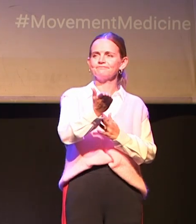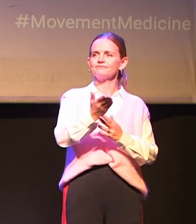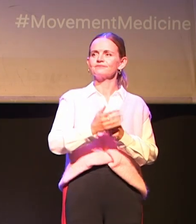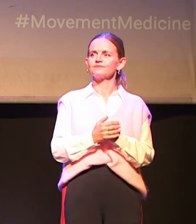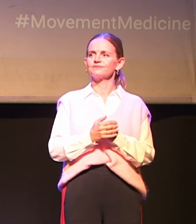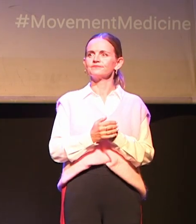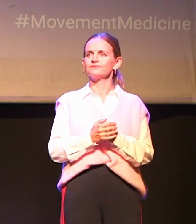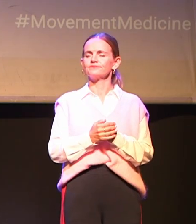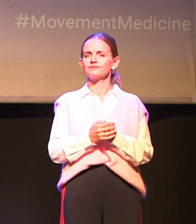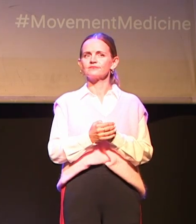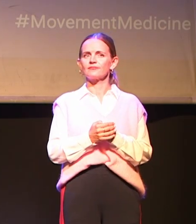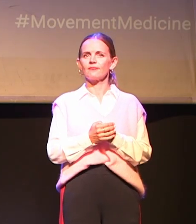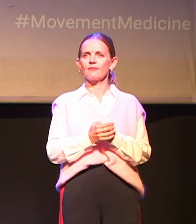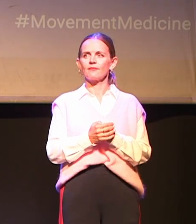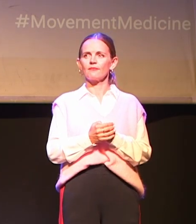we